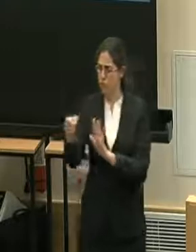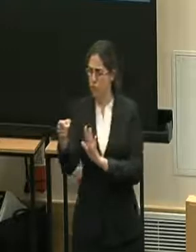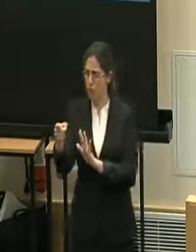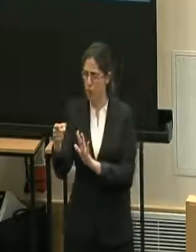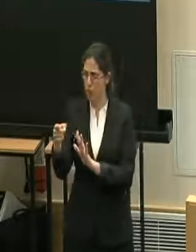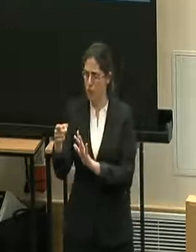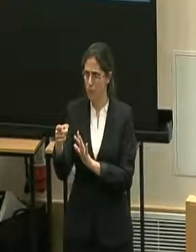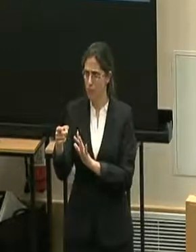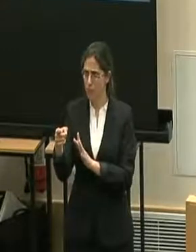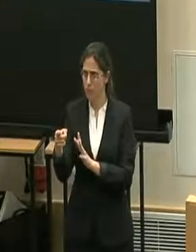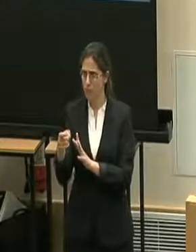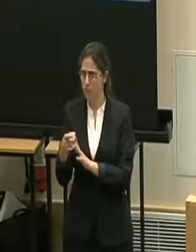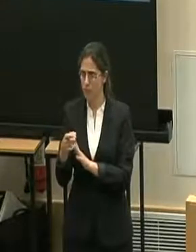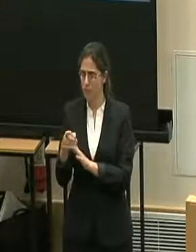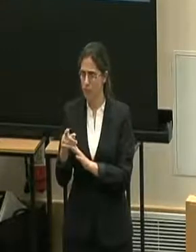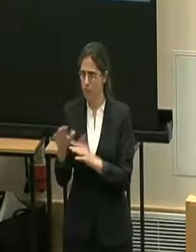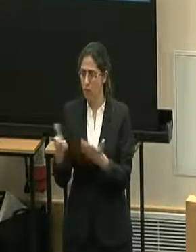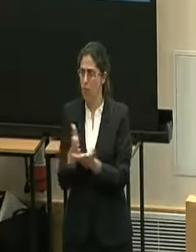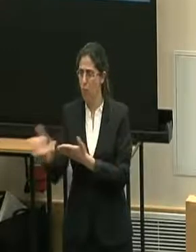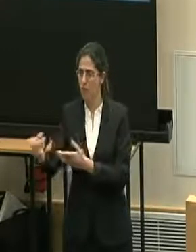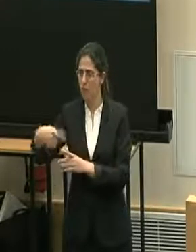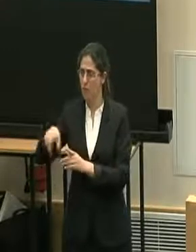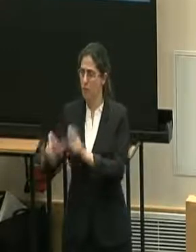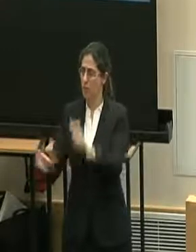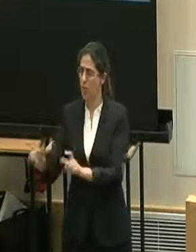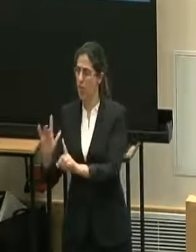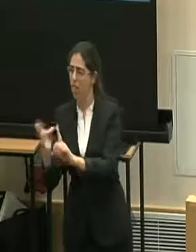by virtue of the way you're treated.